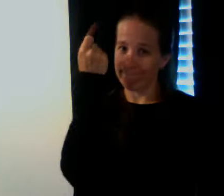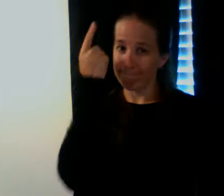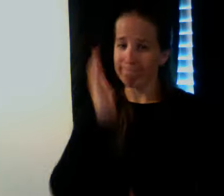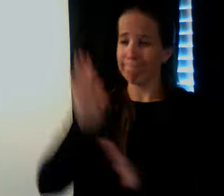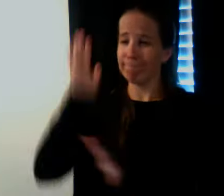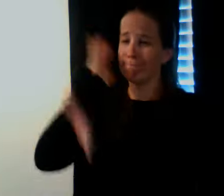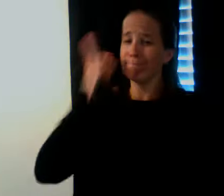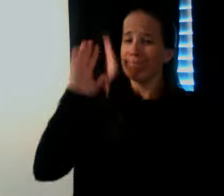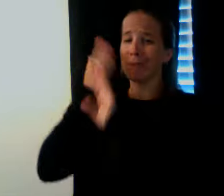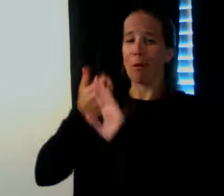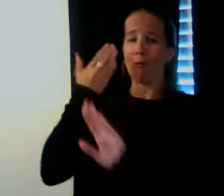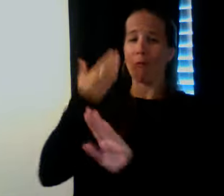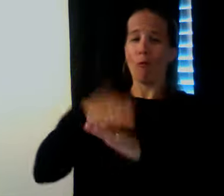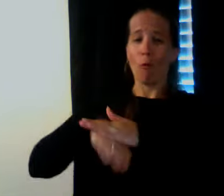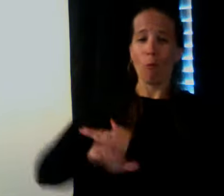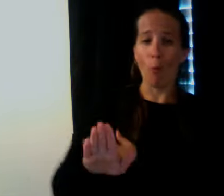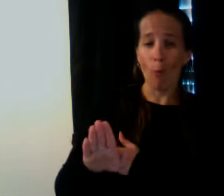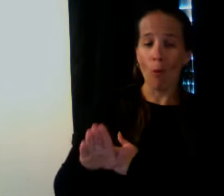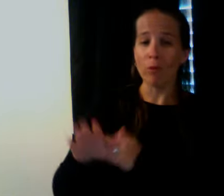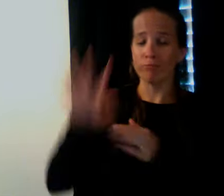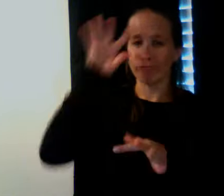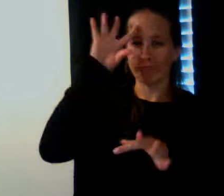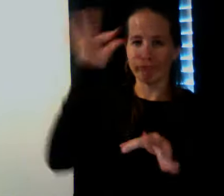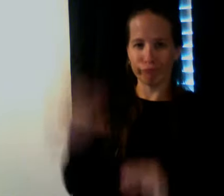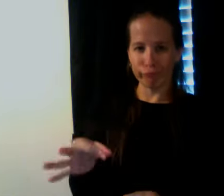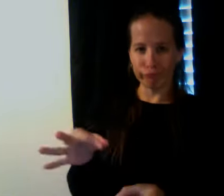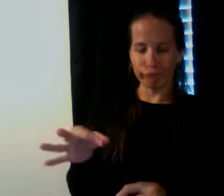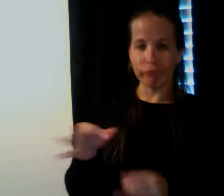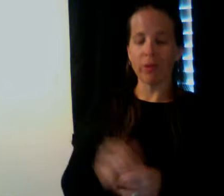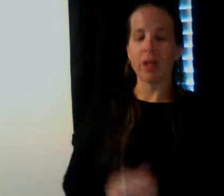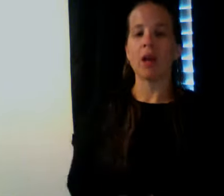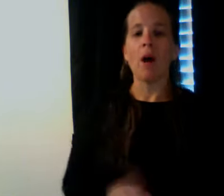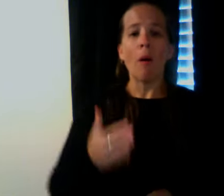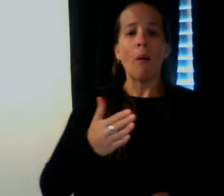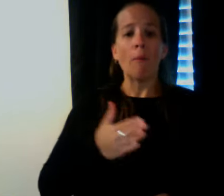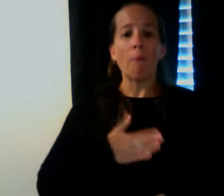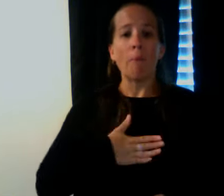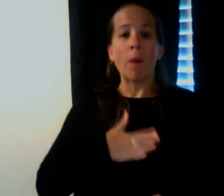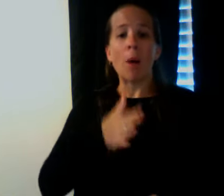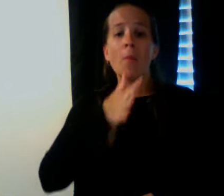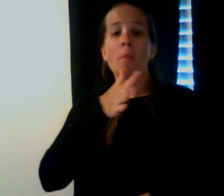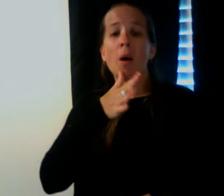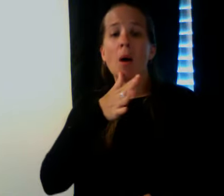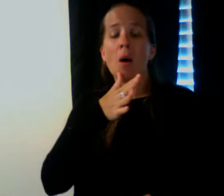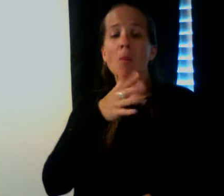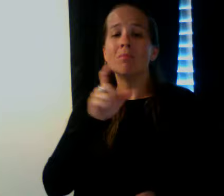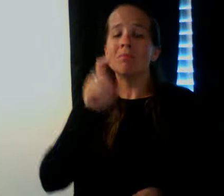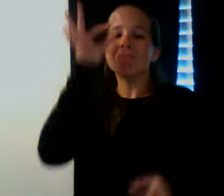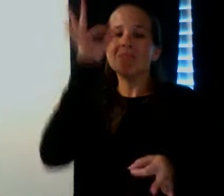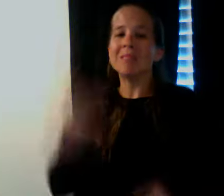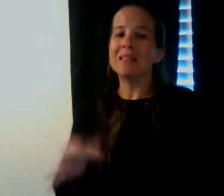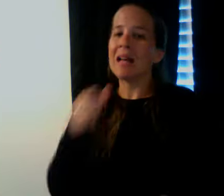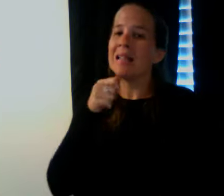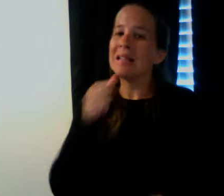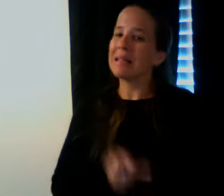biological mother was a young, unwed graduate student, and she decided to put me up for adoption. She felt very strongly